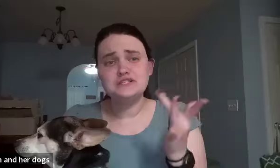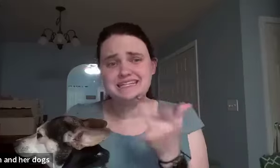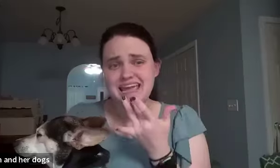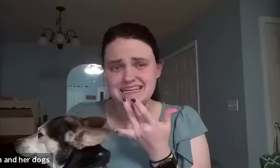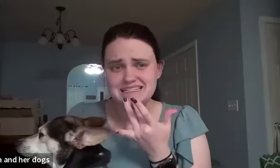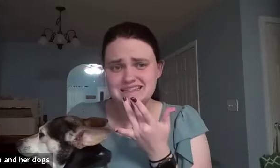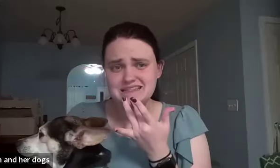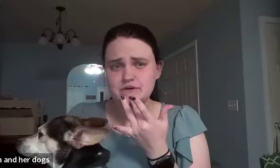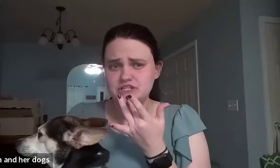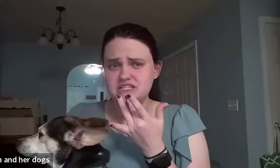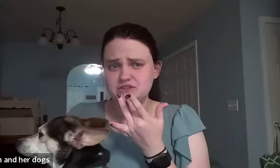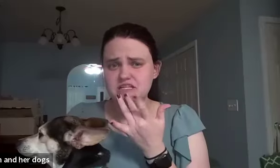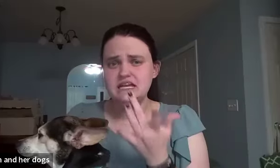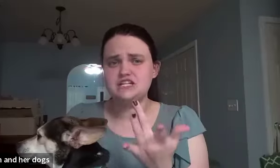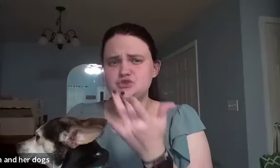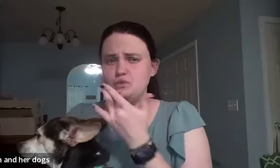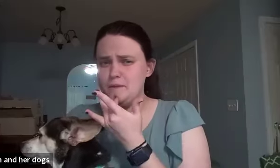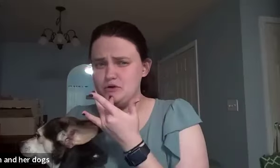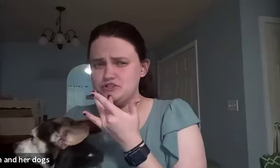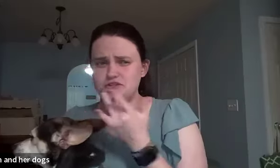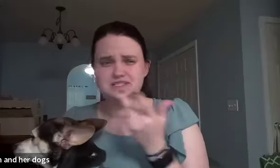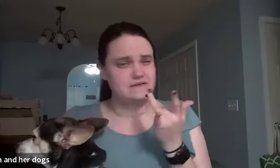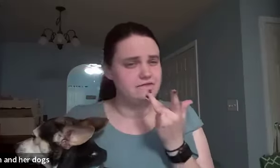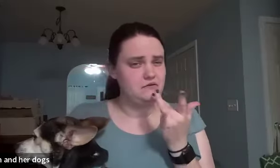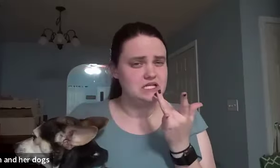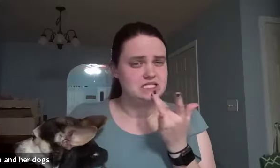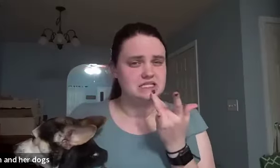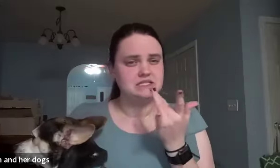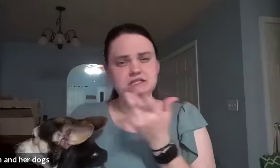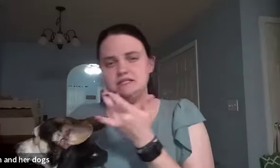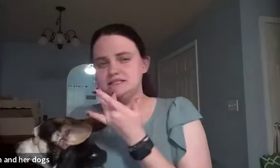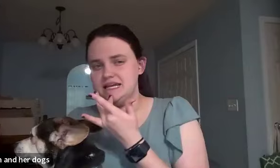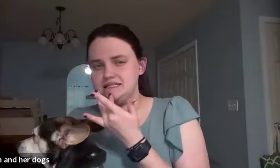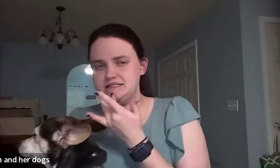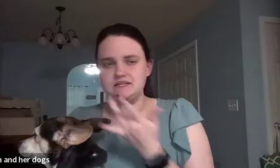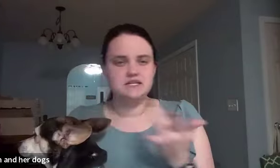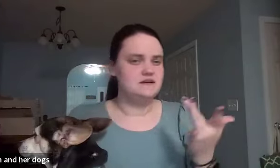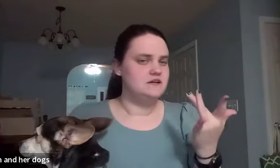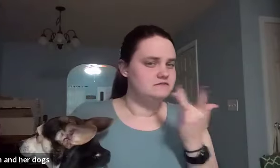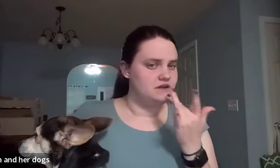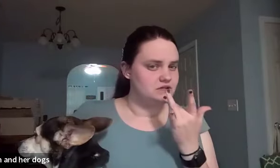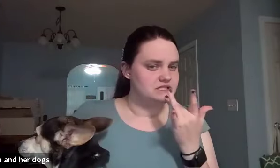also taste, which is interesting. It's just one motion versus like favorite, taste, favorite.